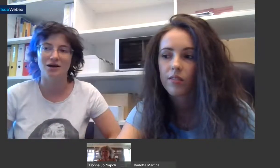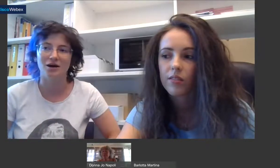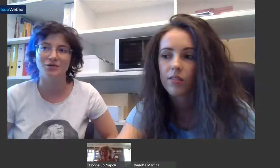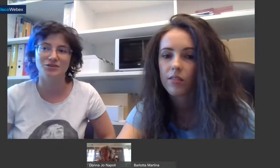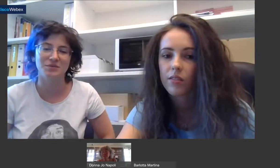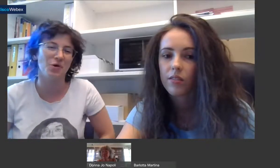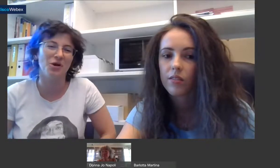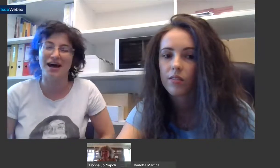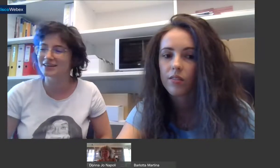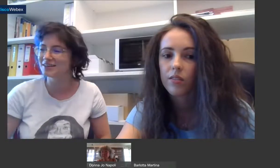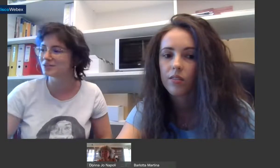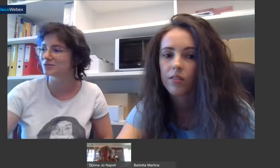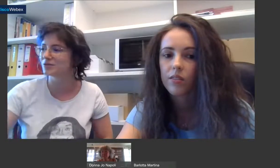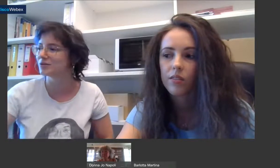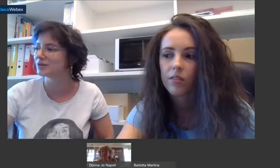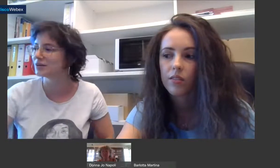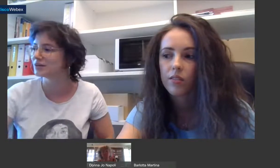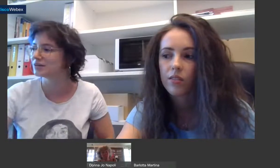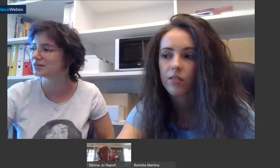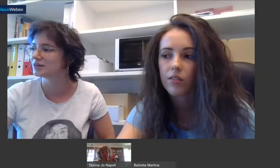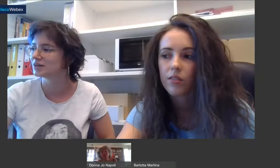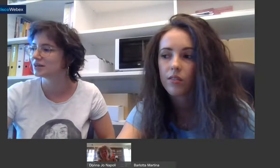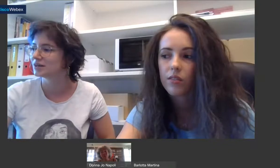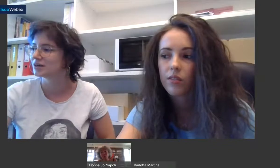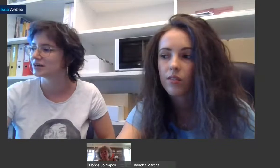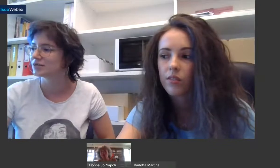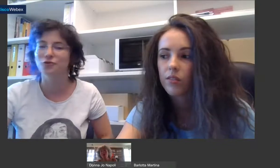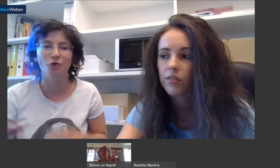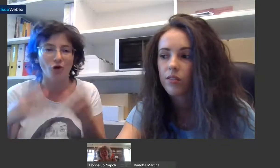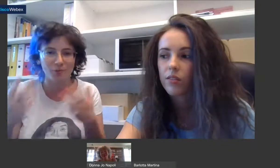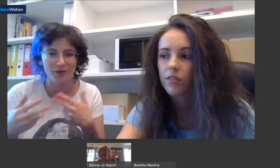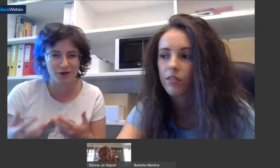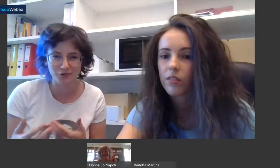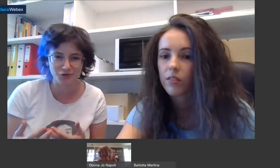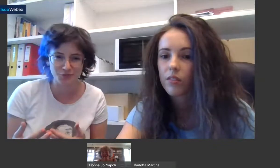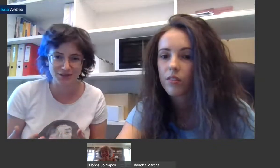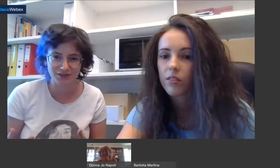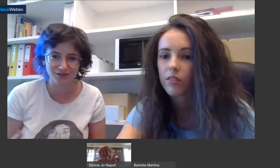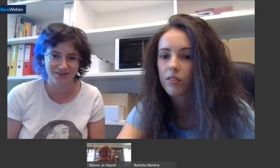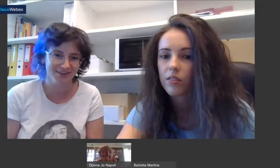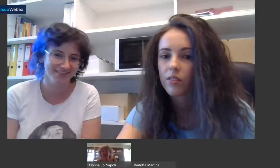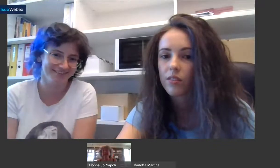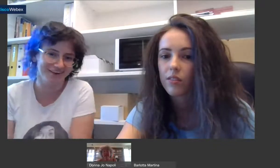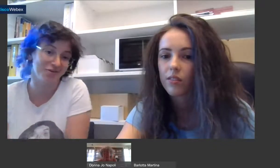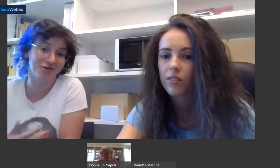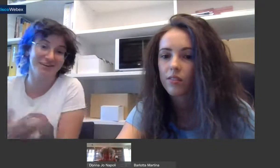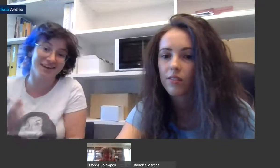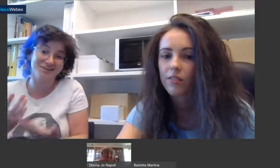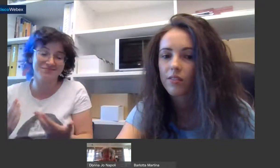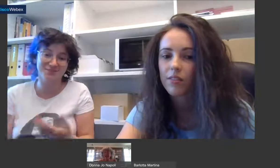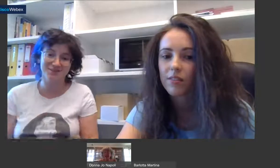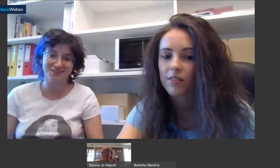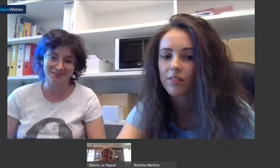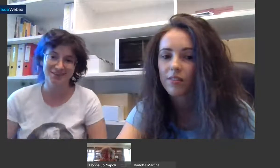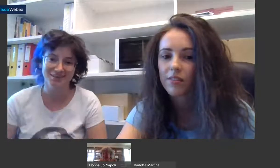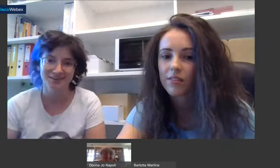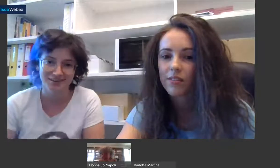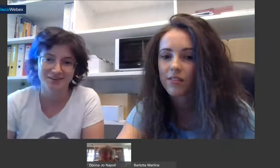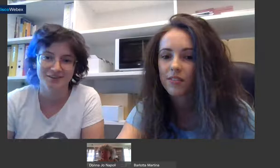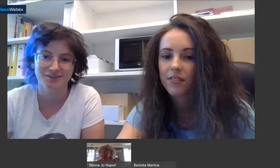how do you say, polite or a formal way of speaking? Yes. Or can it be used like that?